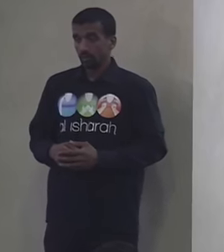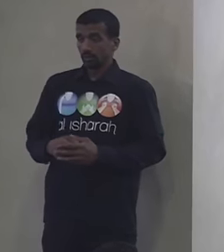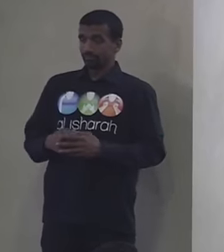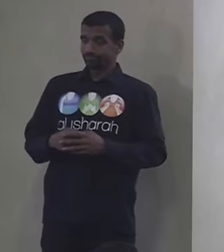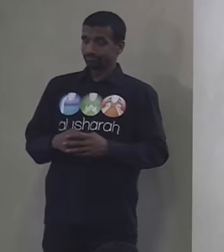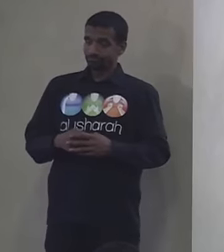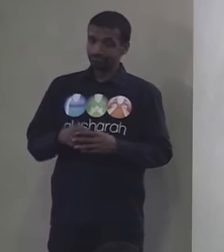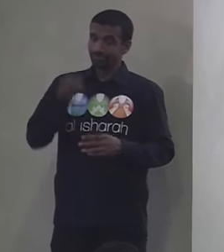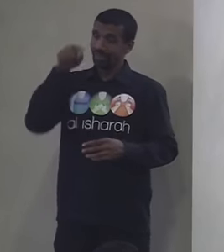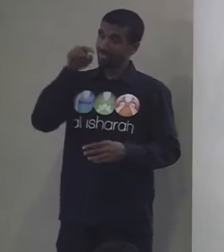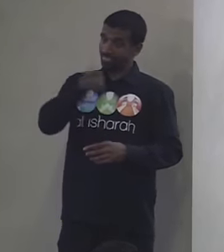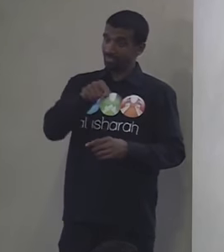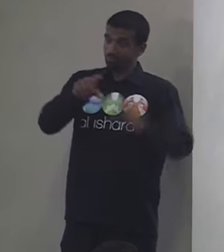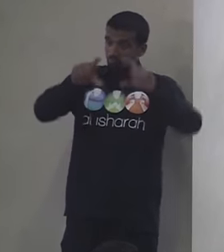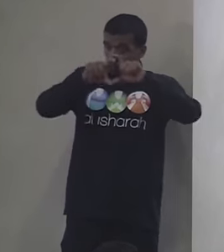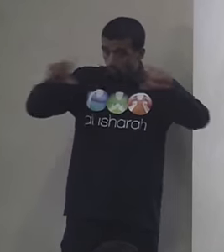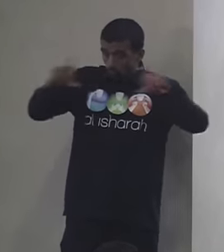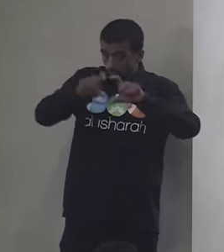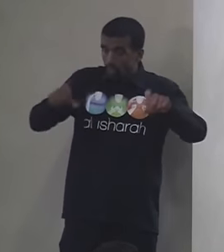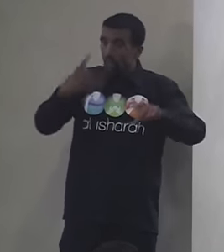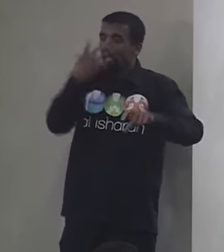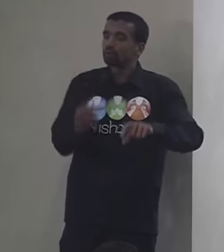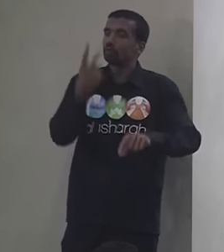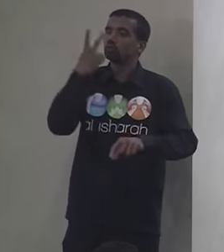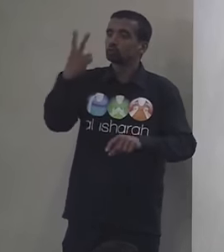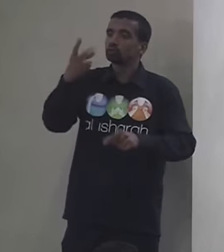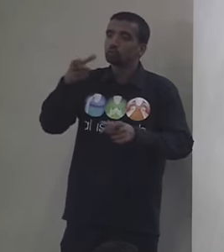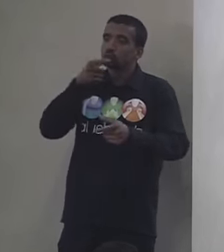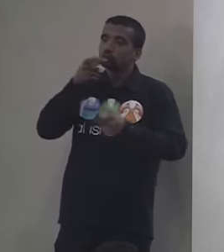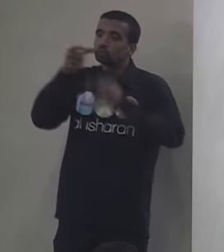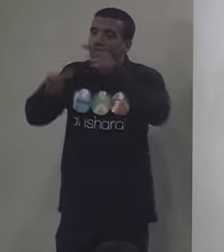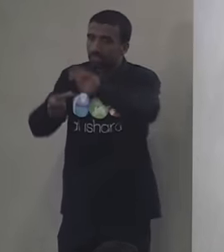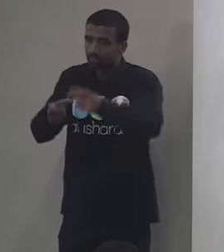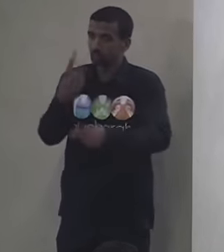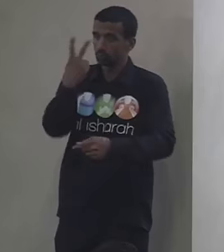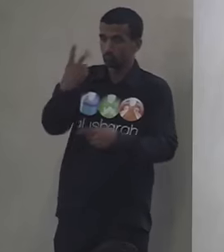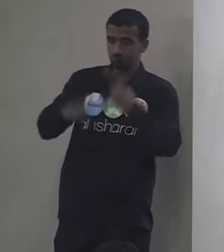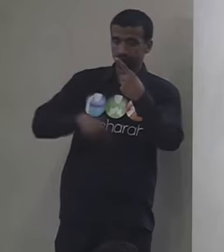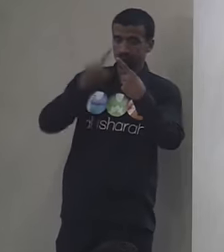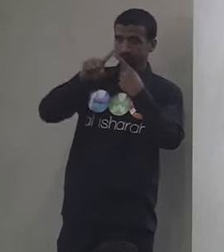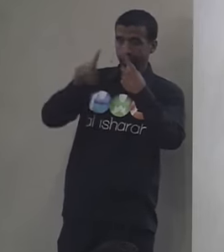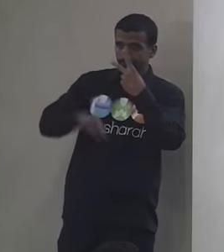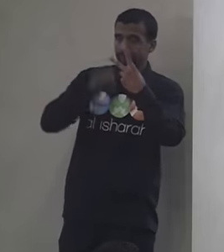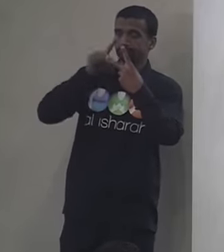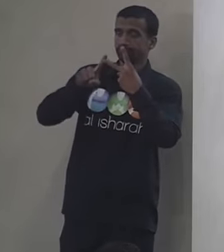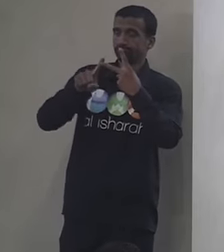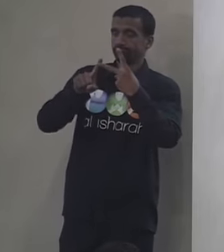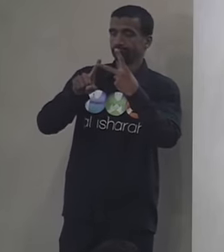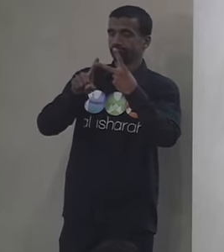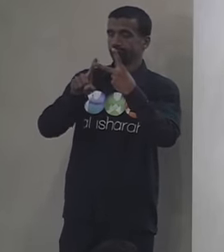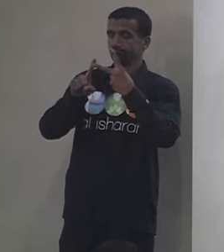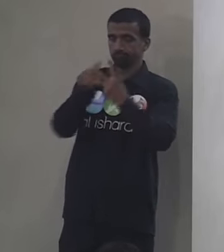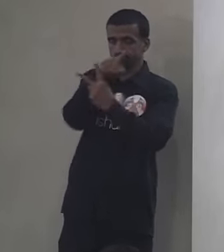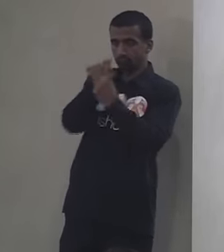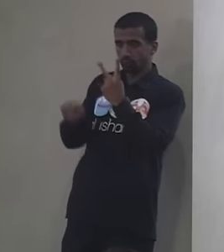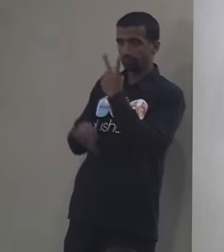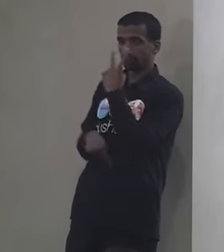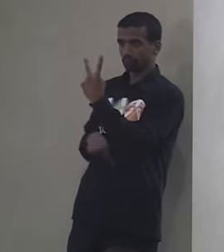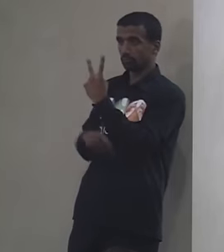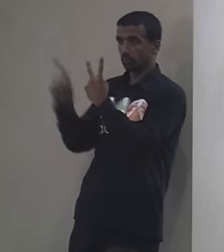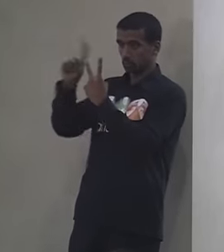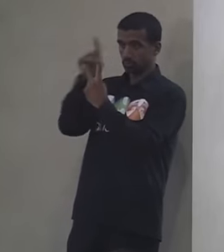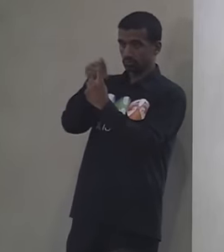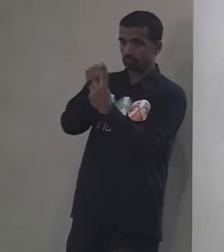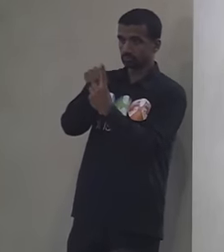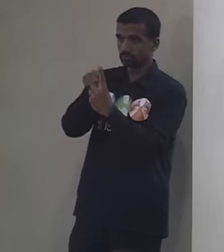is 2 statements. Kalla sawfa ta'lamun. Thumma kalla sawfa ta'lamun. How